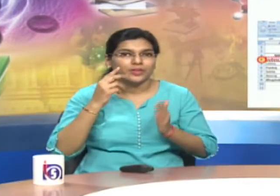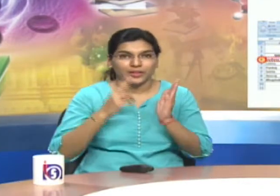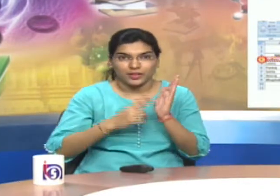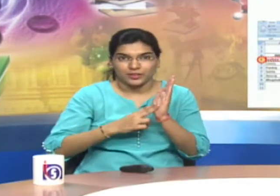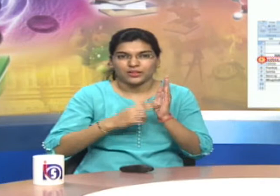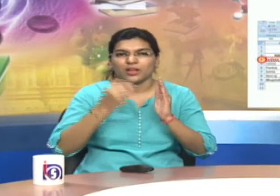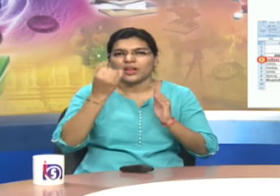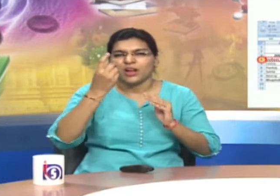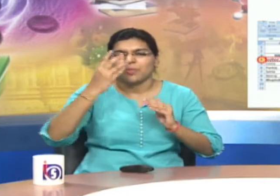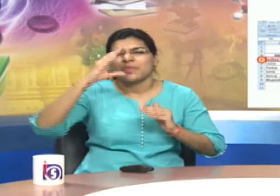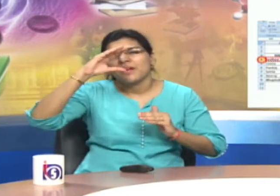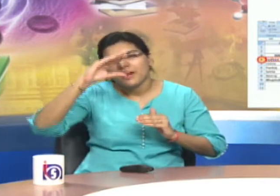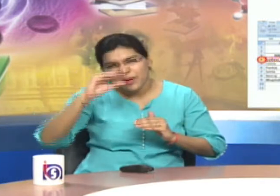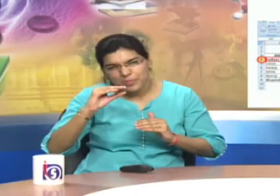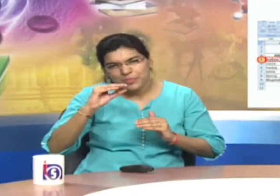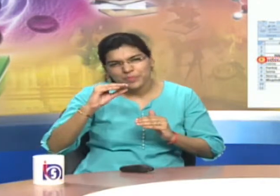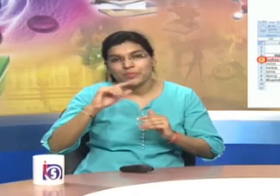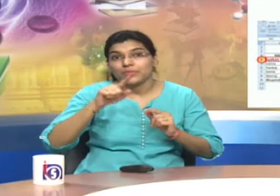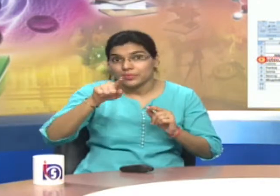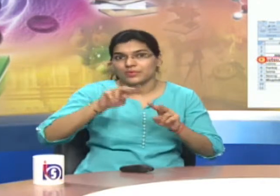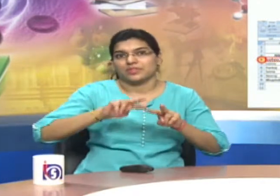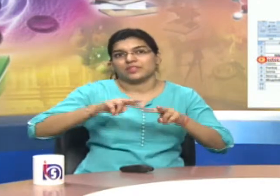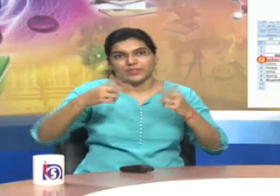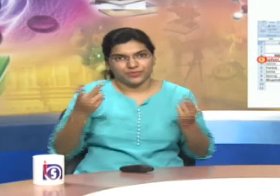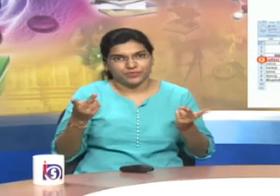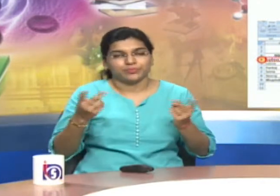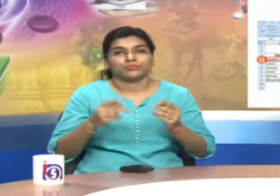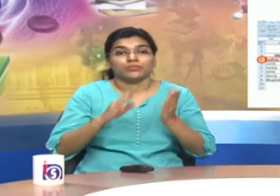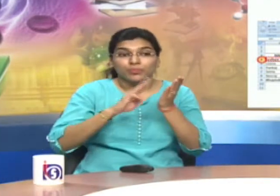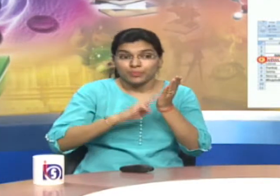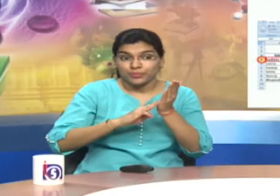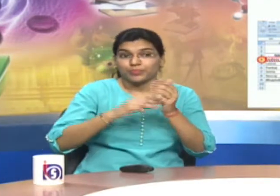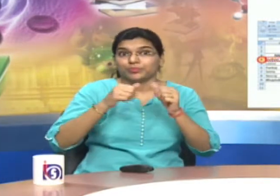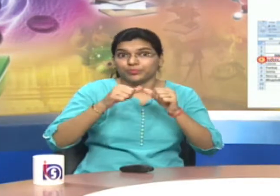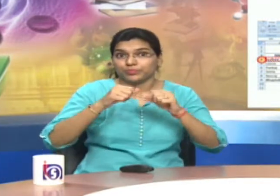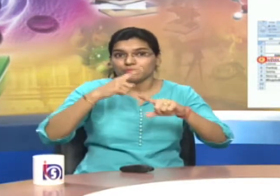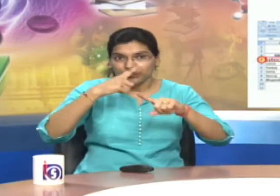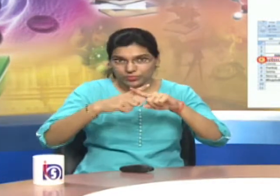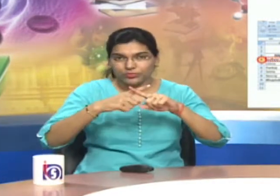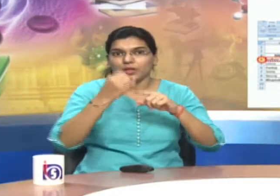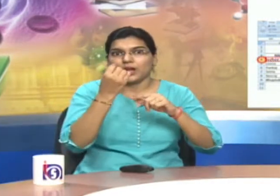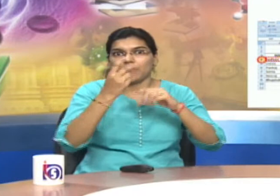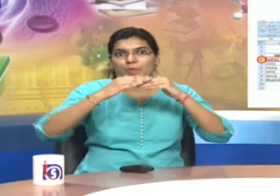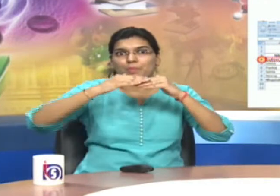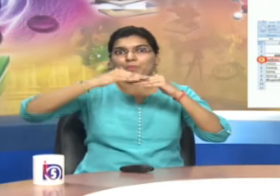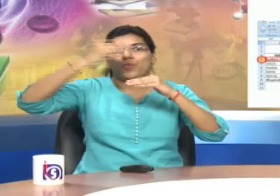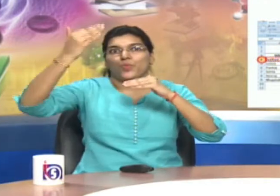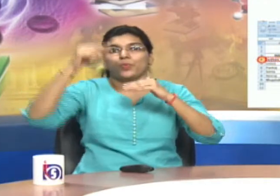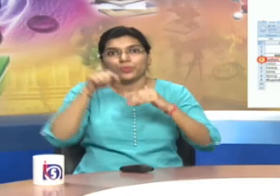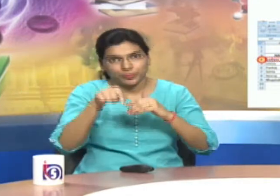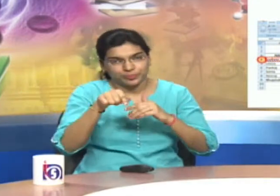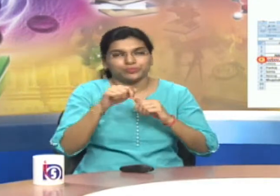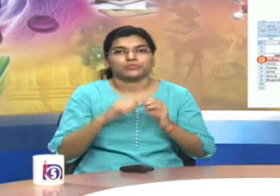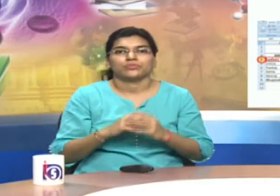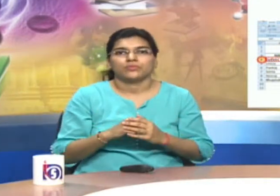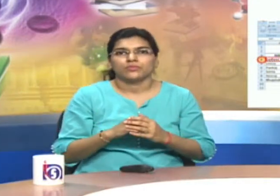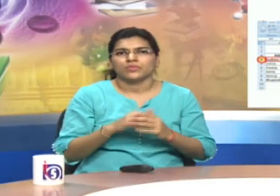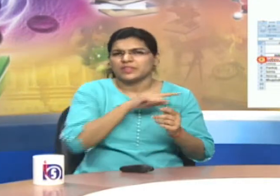Earlier we had talked about the minimum function, and now this is different. So max function is used for marks which